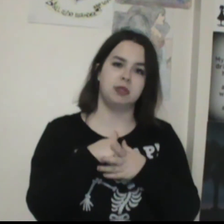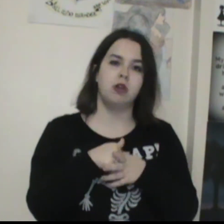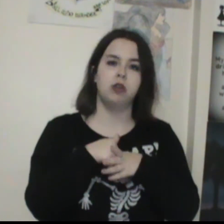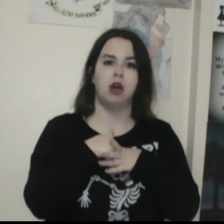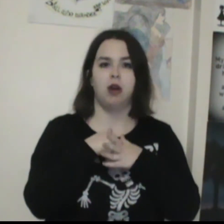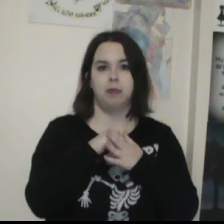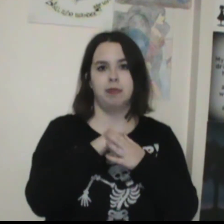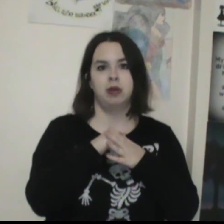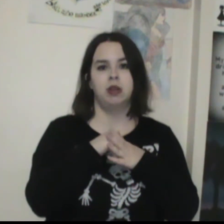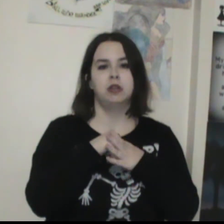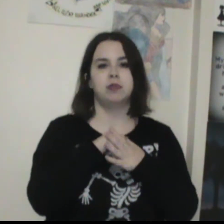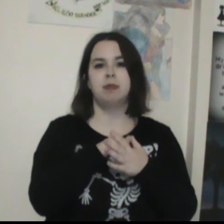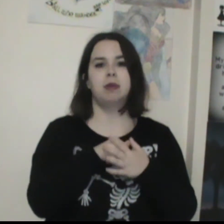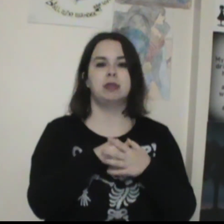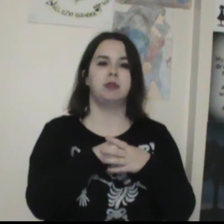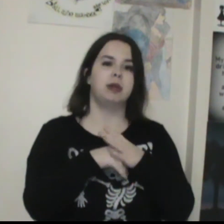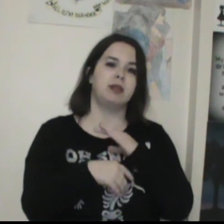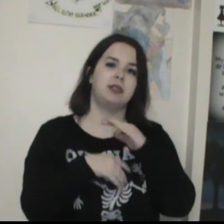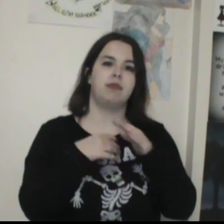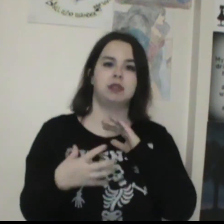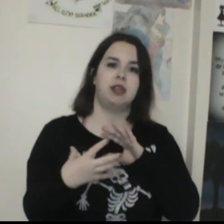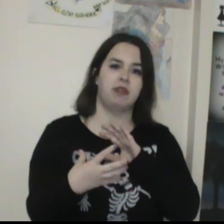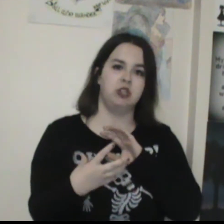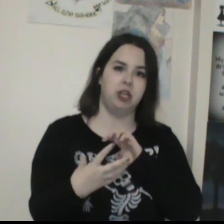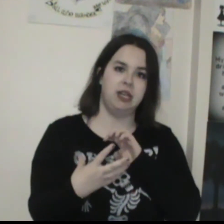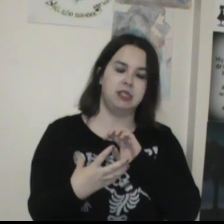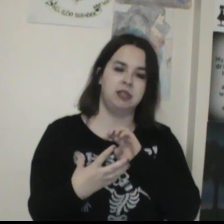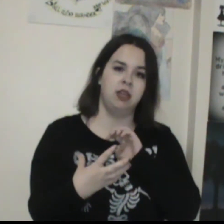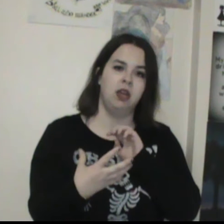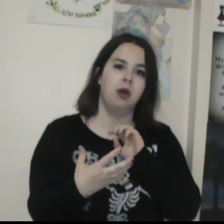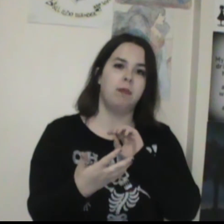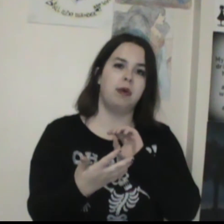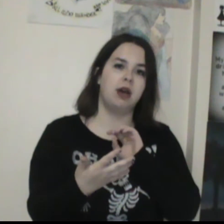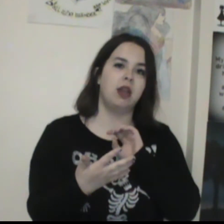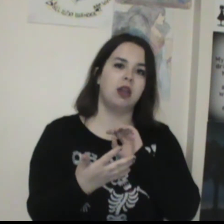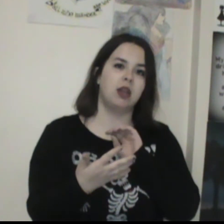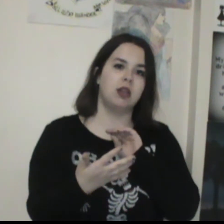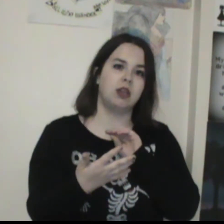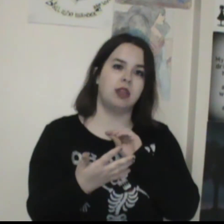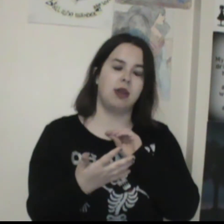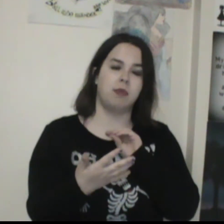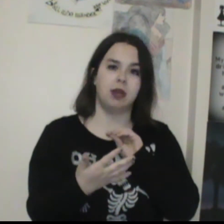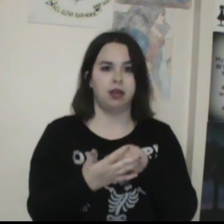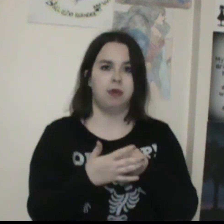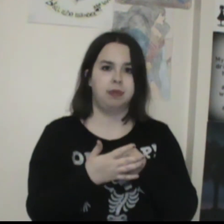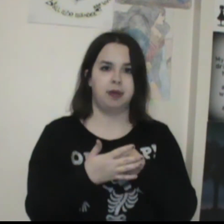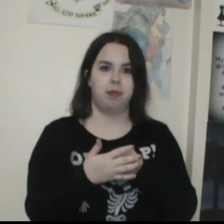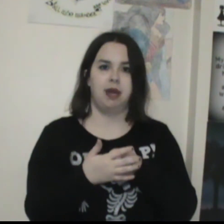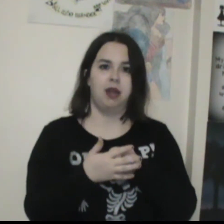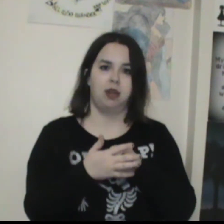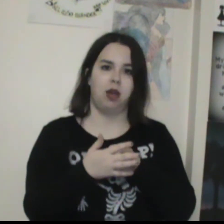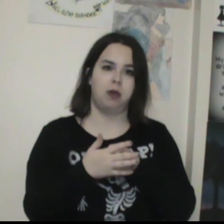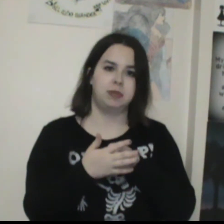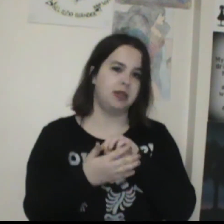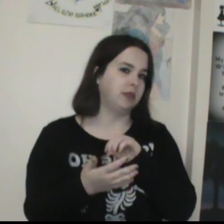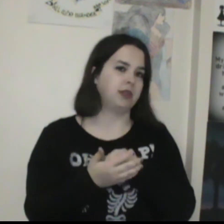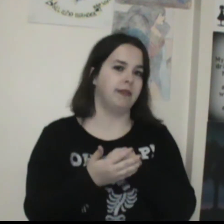episode, Dreamer was doing all this different stuff on Jace, but they were interrupted by Sentinel